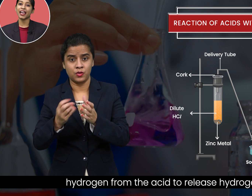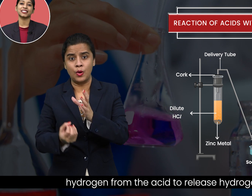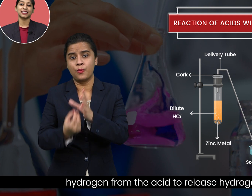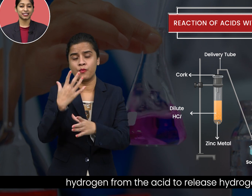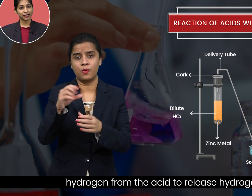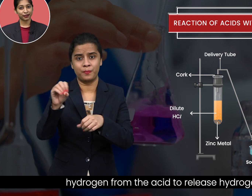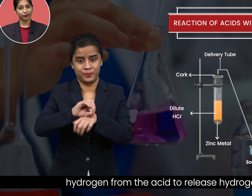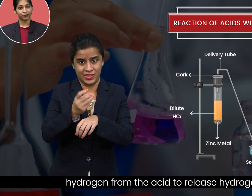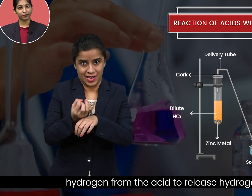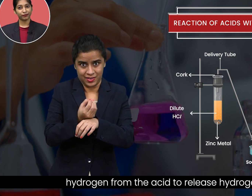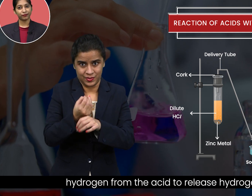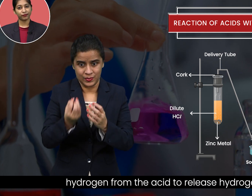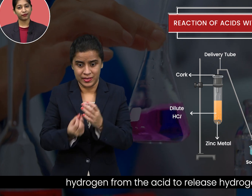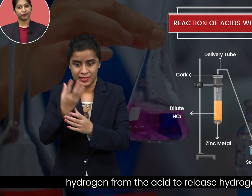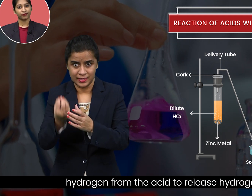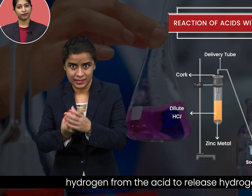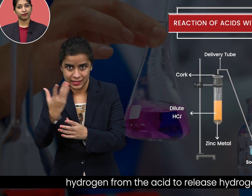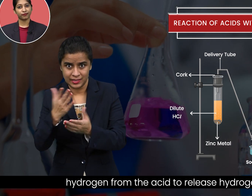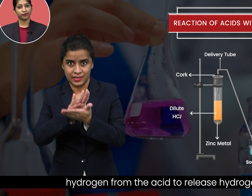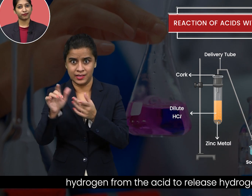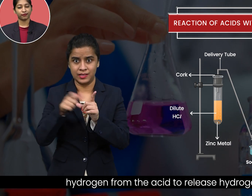hydrogen gas.